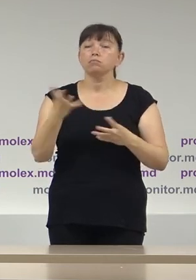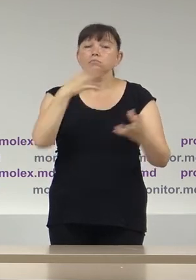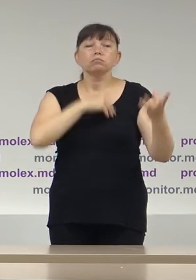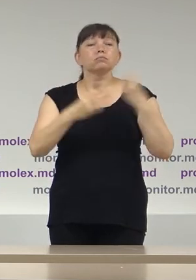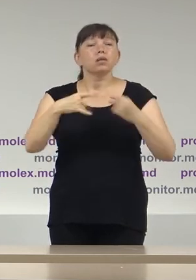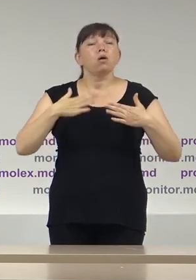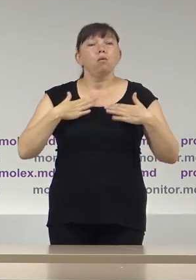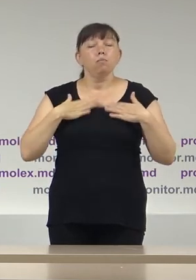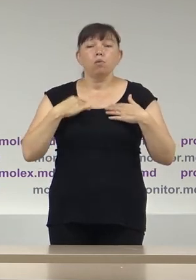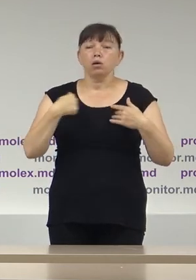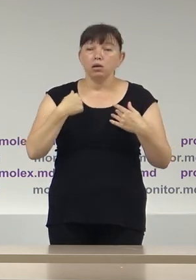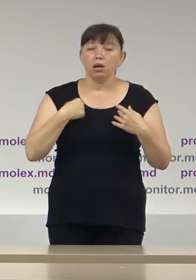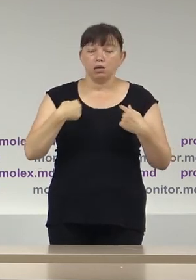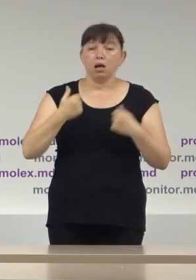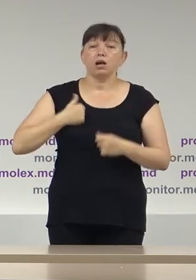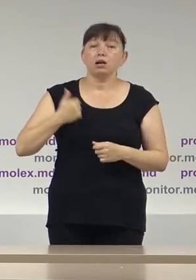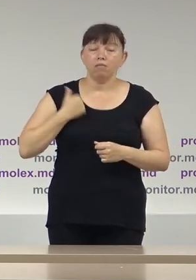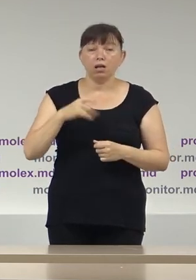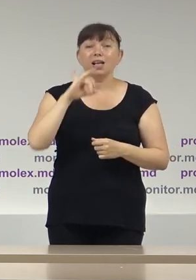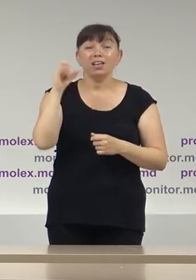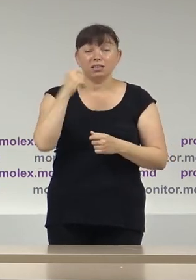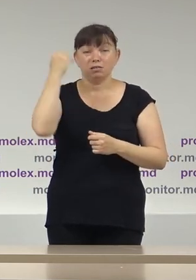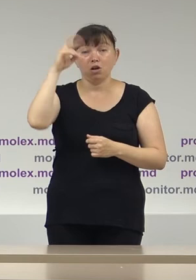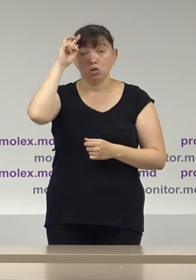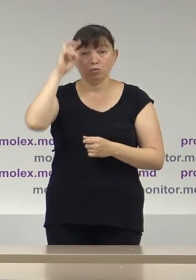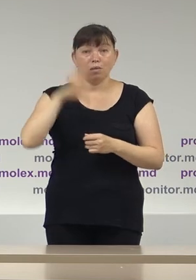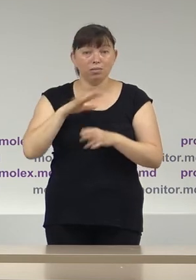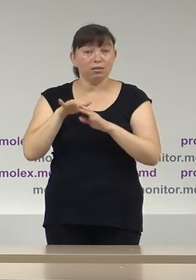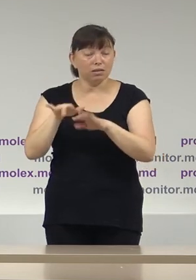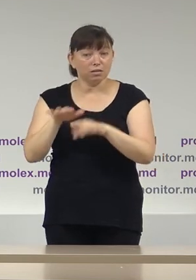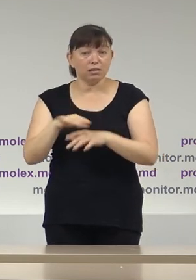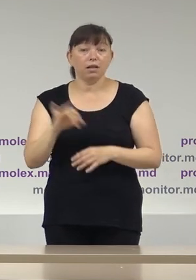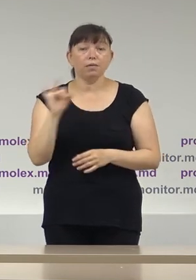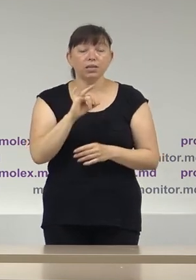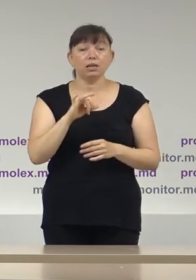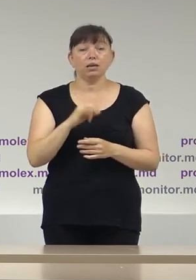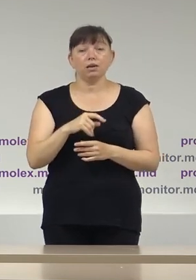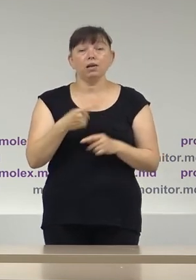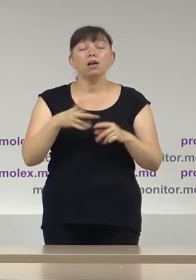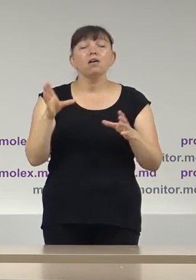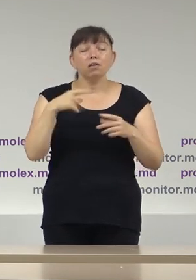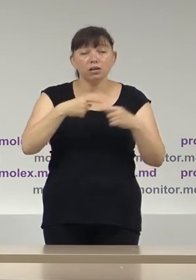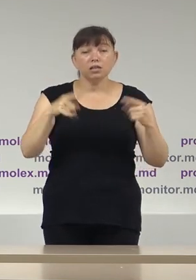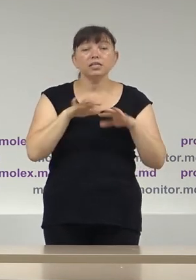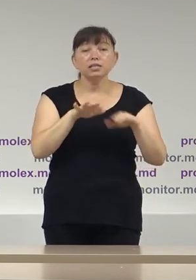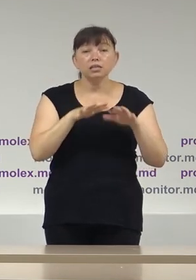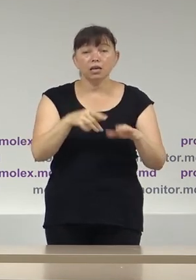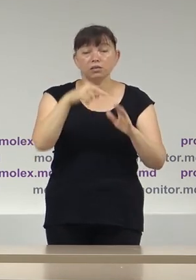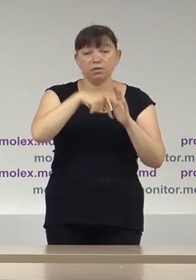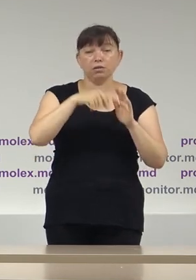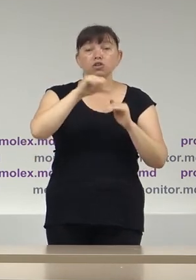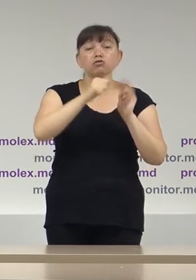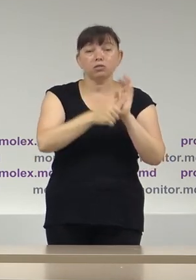cases. Taking credits for works and services made from public money, 22 cases, and